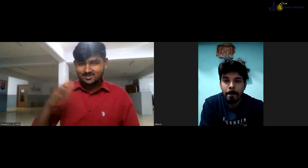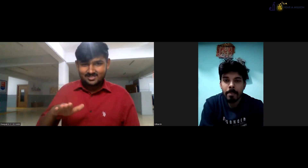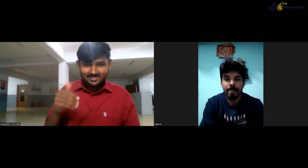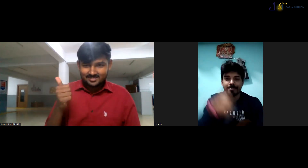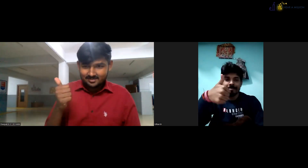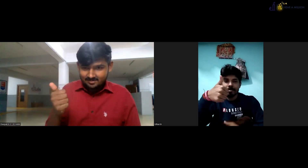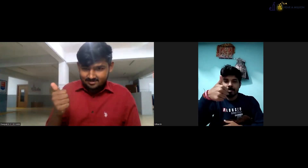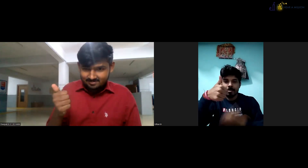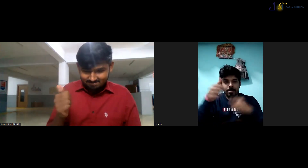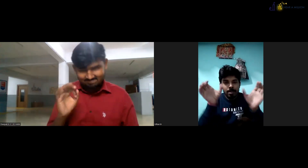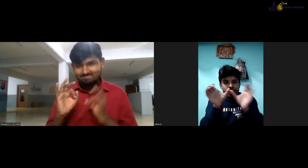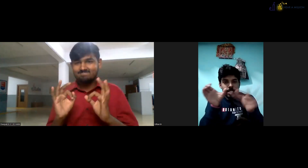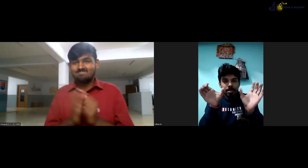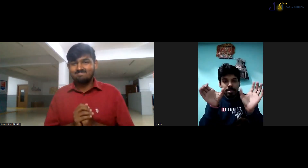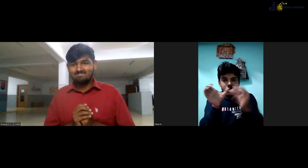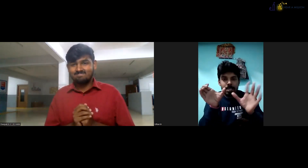Hello, Utkarsh.